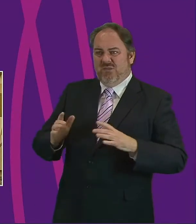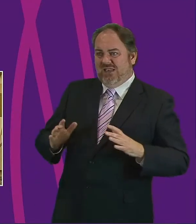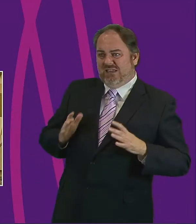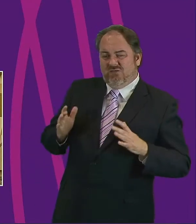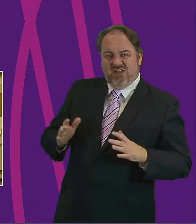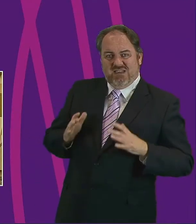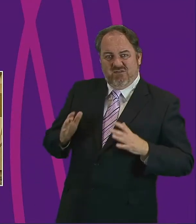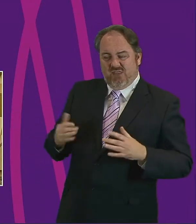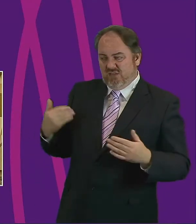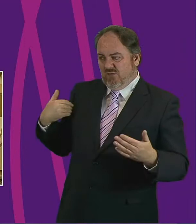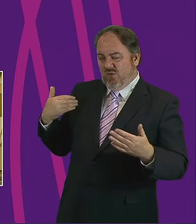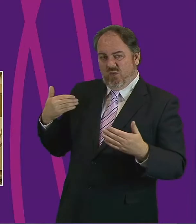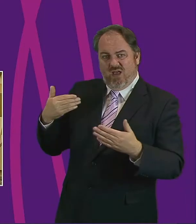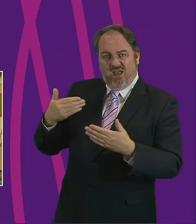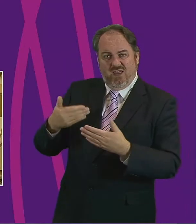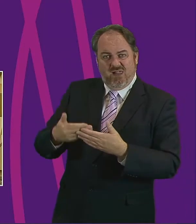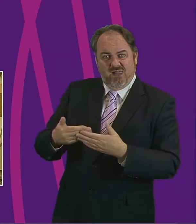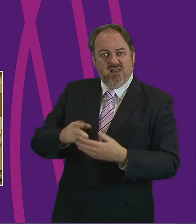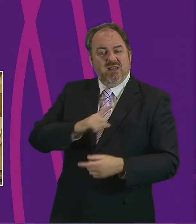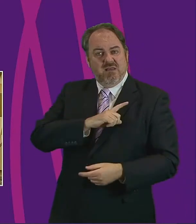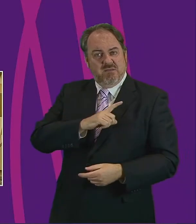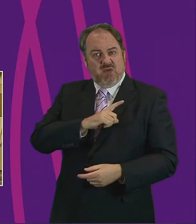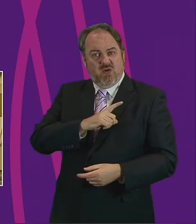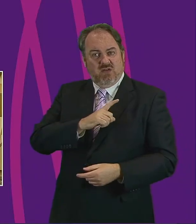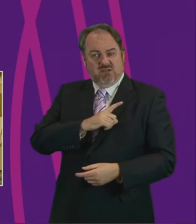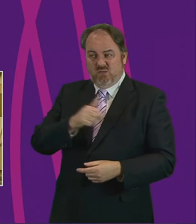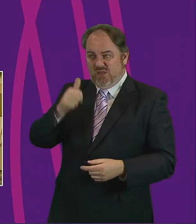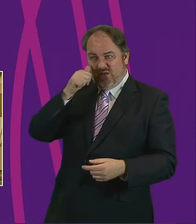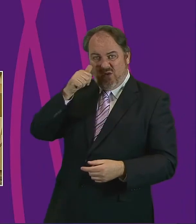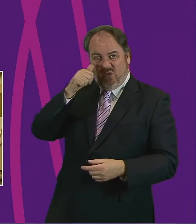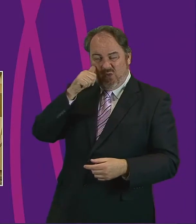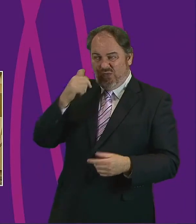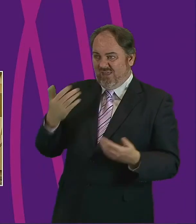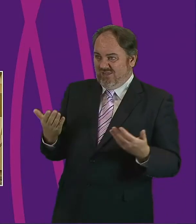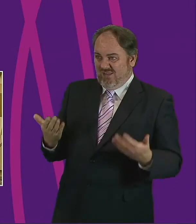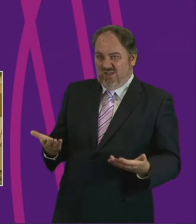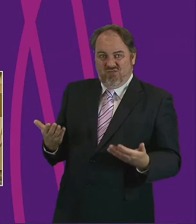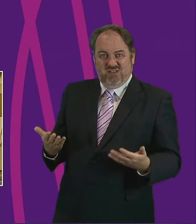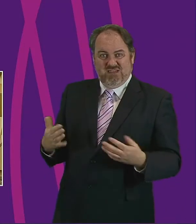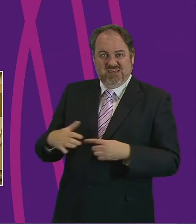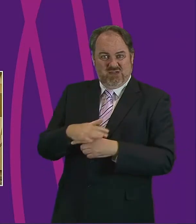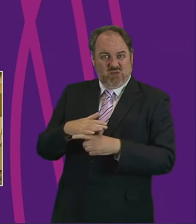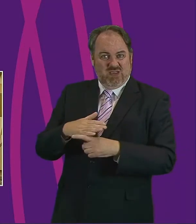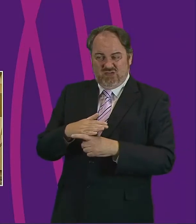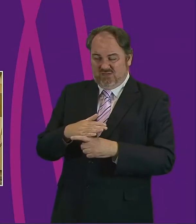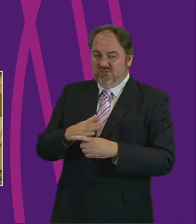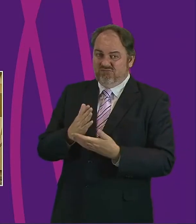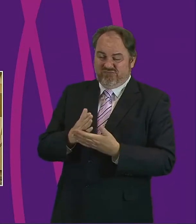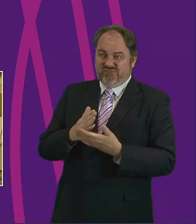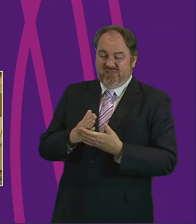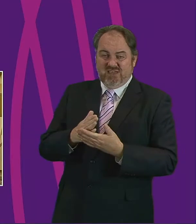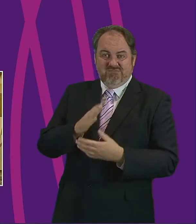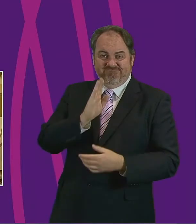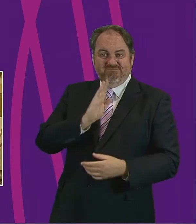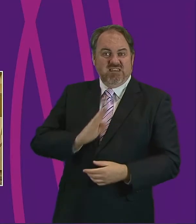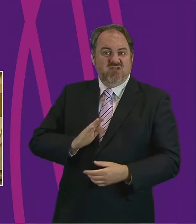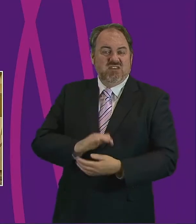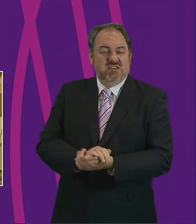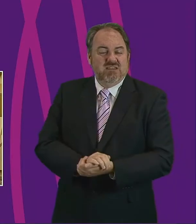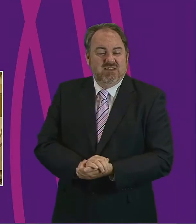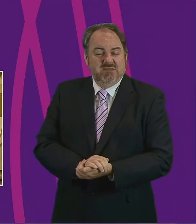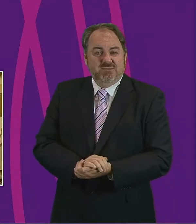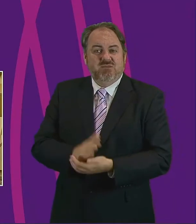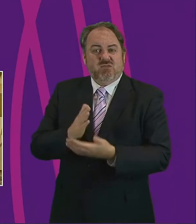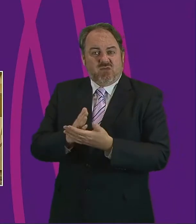throughout this crisis because of the reality of the situation we're dealing with. And this is not about, as I said earlier on, it's not about